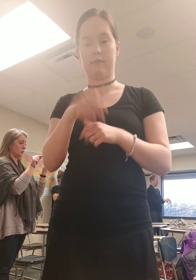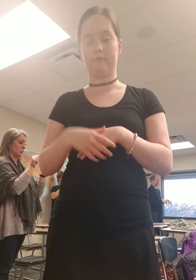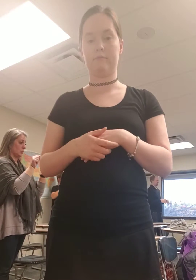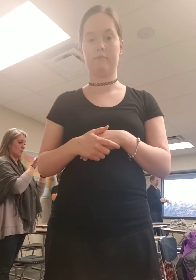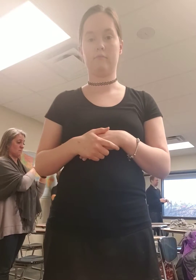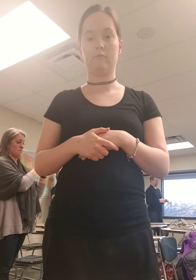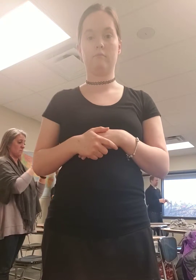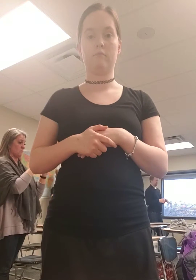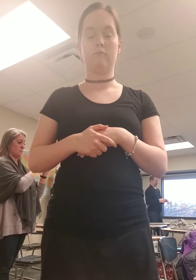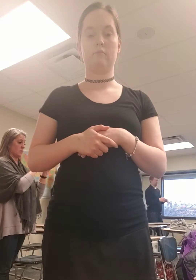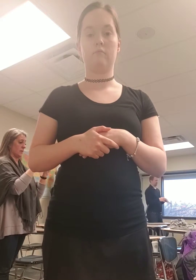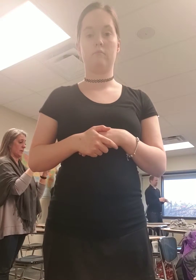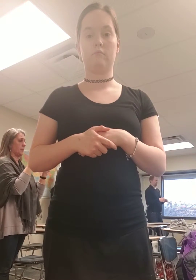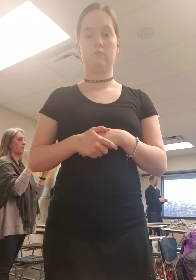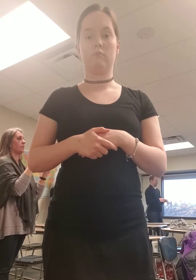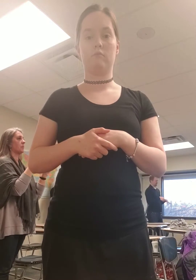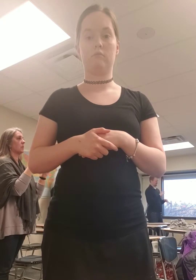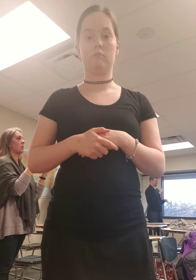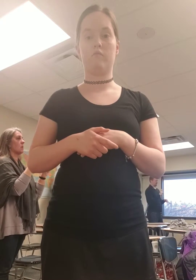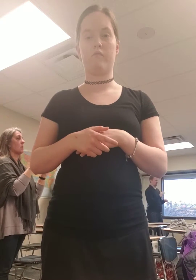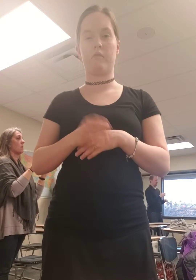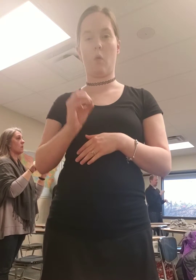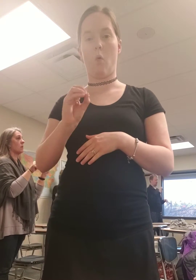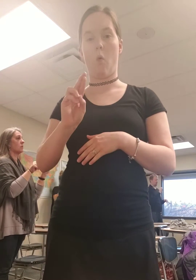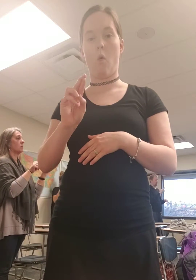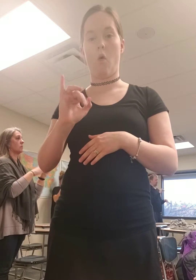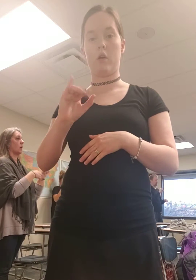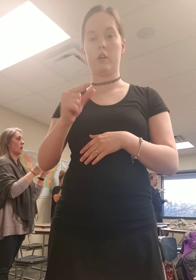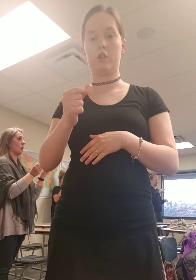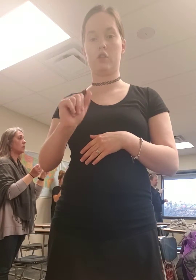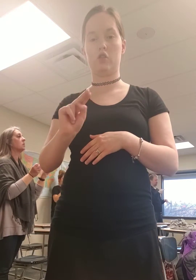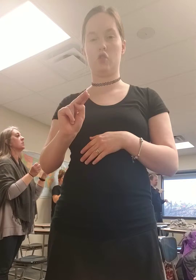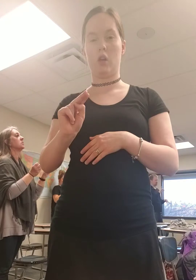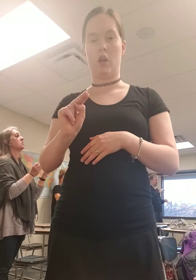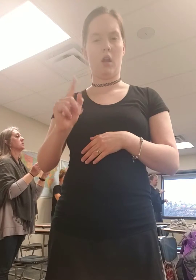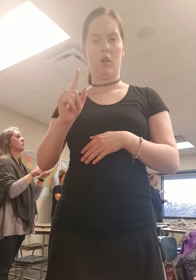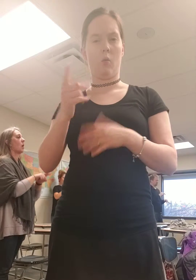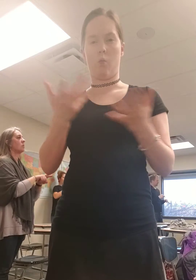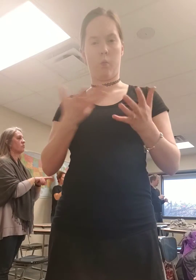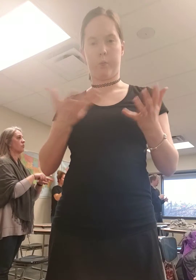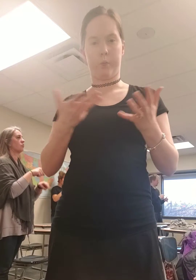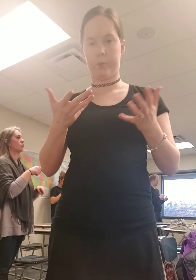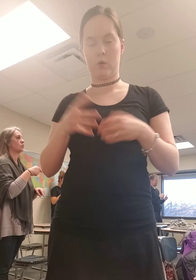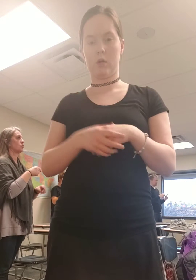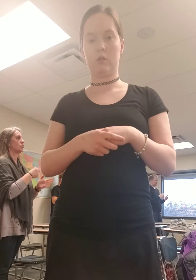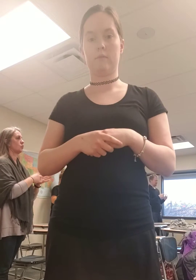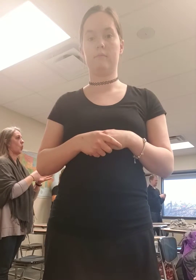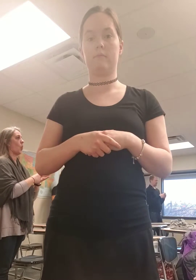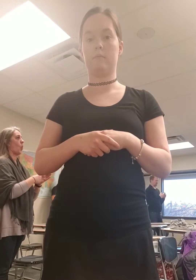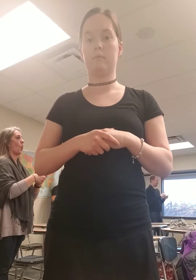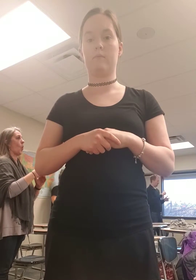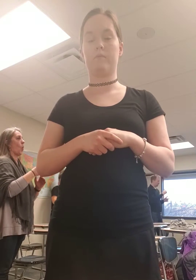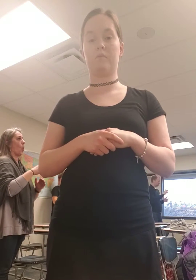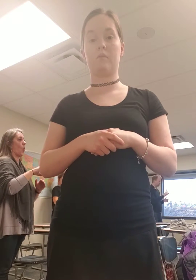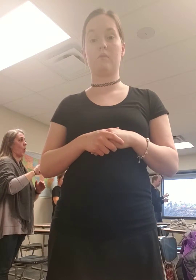the origin. Who can tell me where the origin is? What is the origin? Taylor, where's the origin? Right where the x and